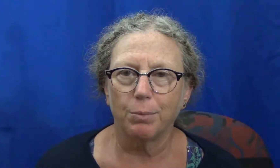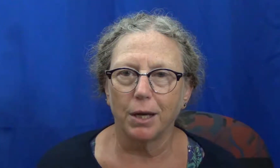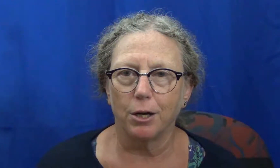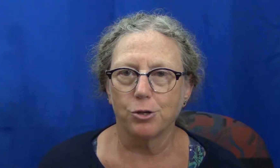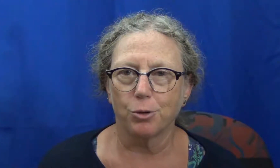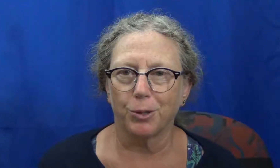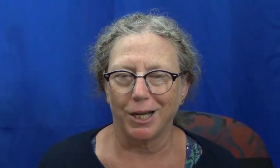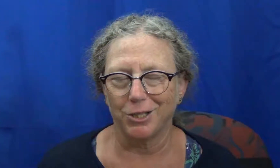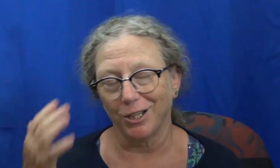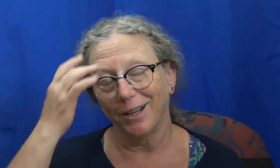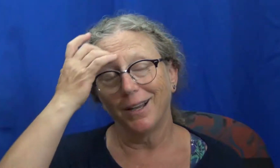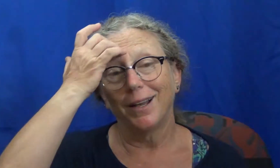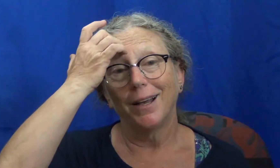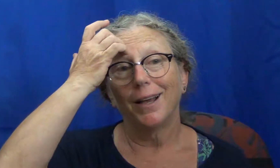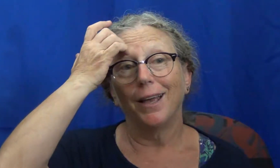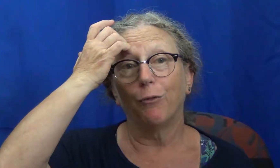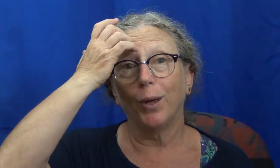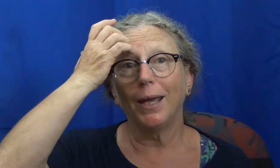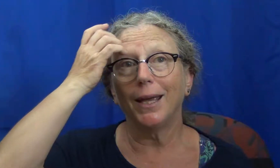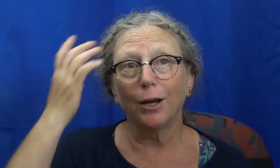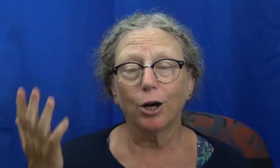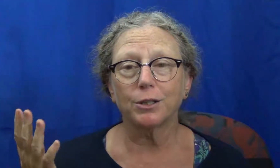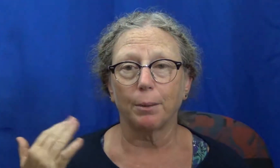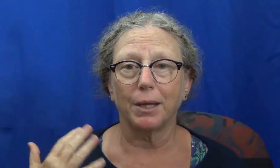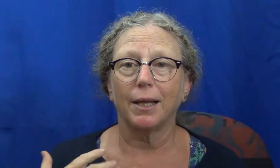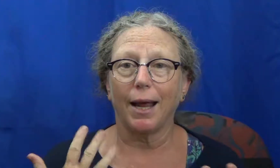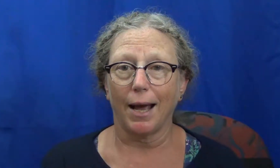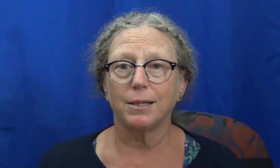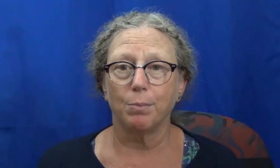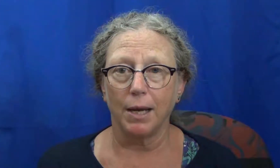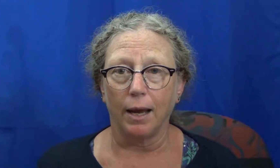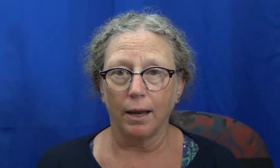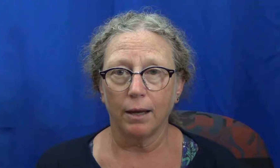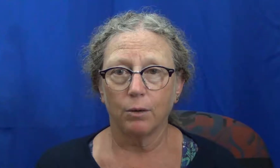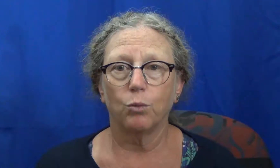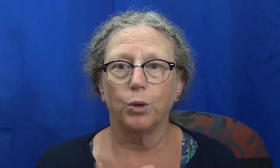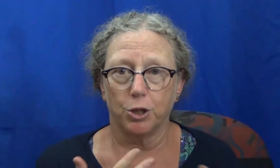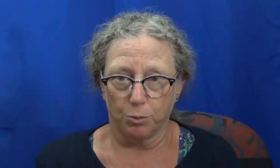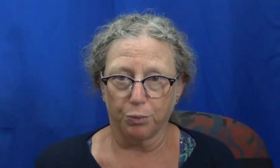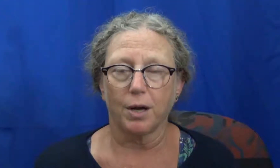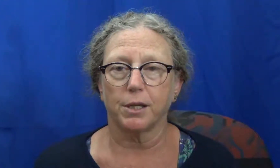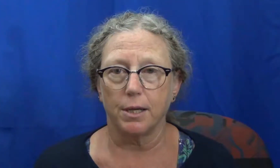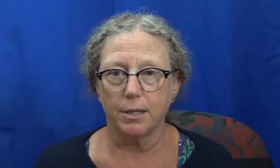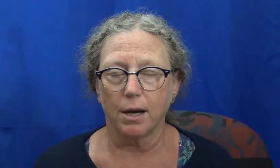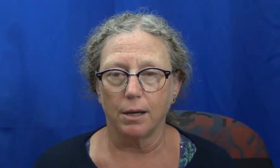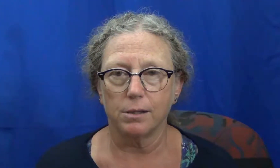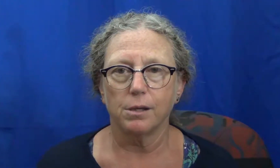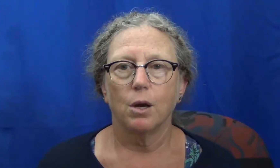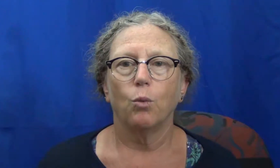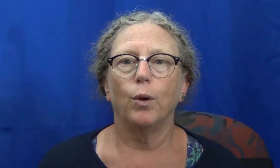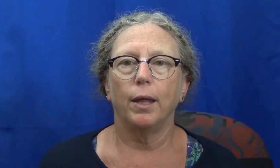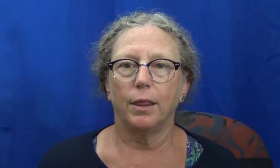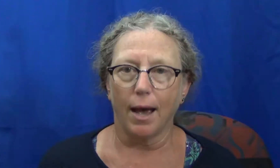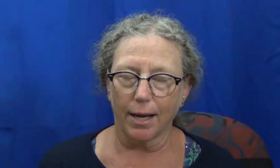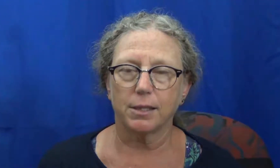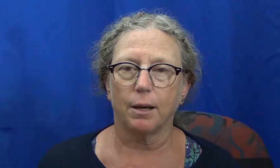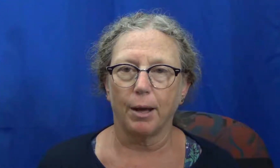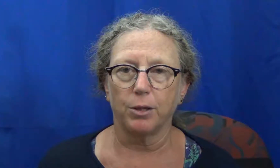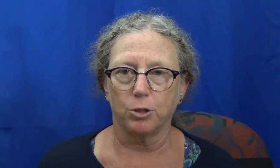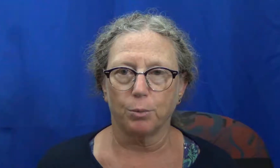an interpretation. If we hear something that adds meaning, which prosody does, that has to come out in the